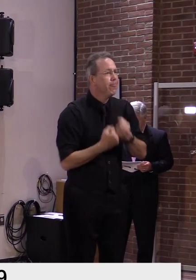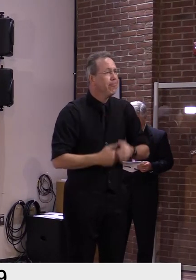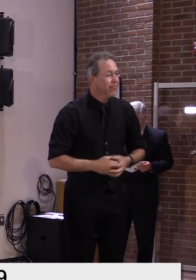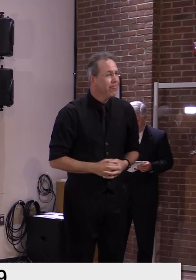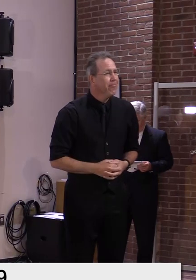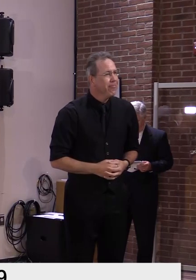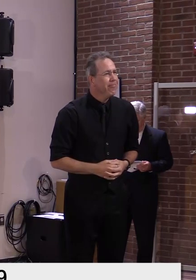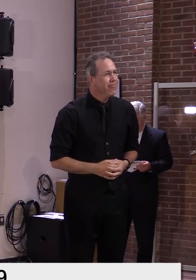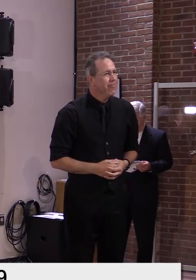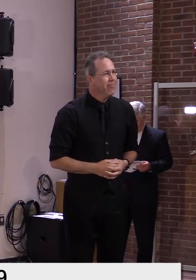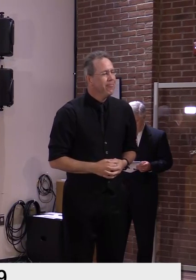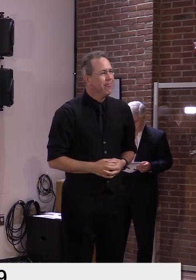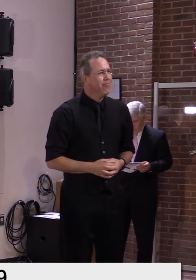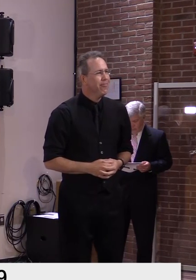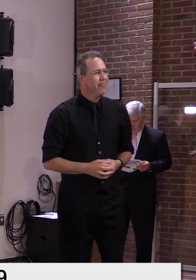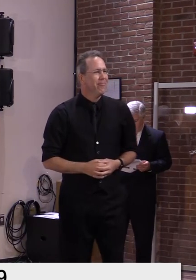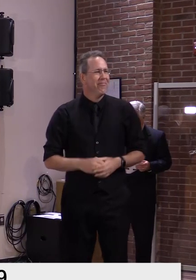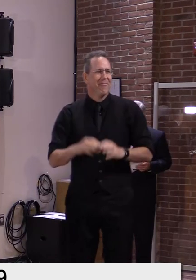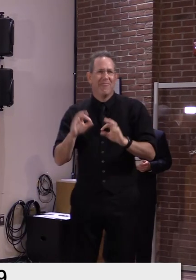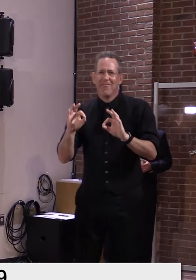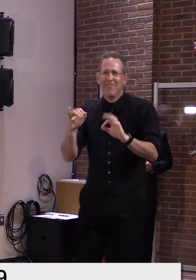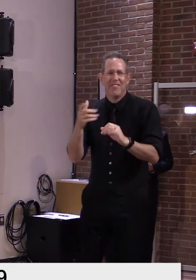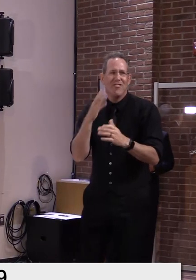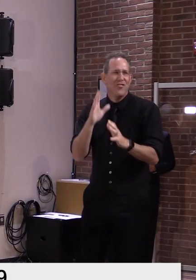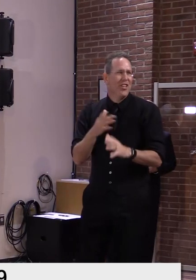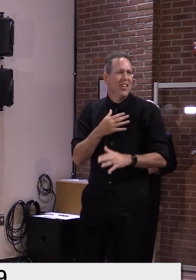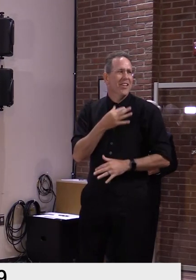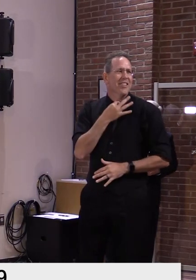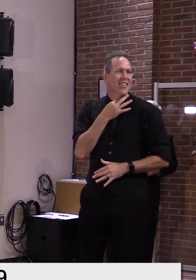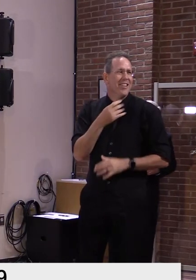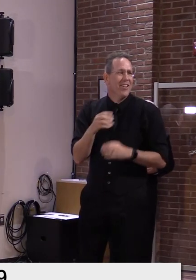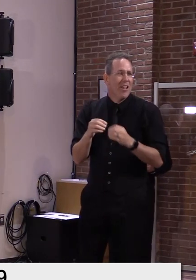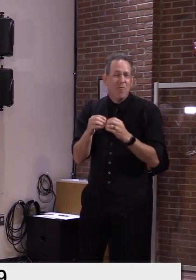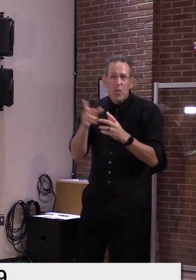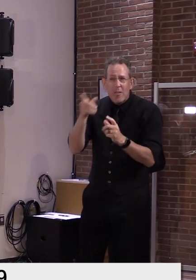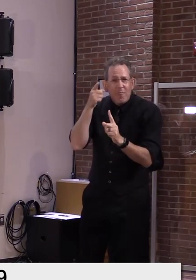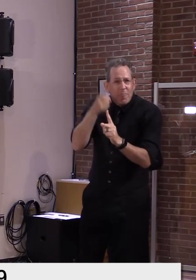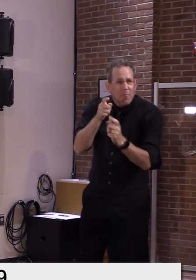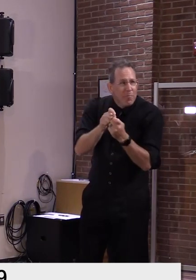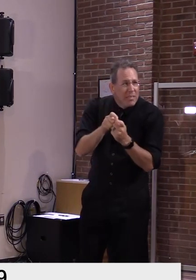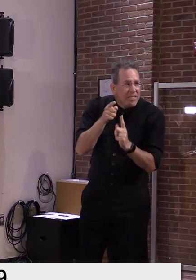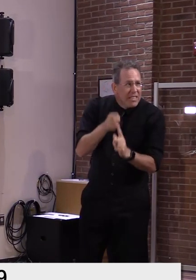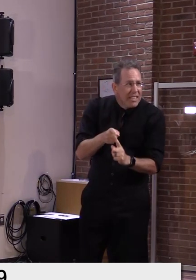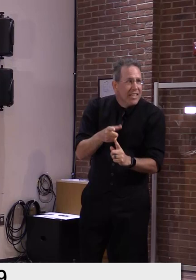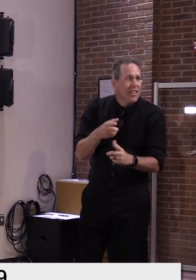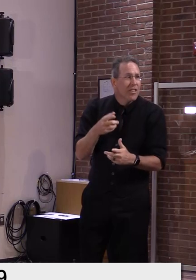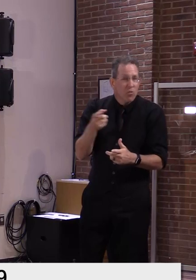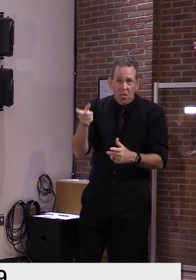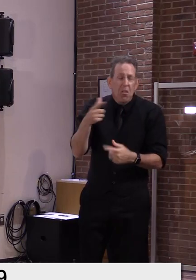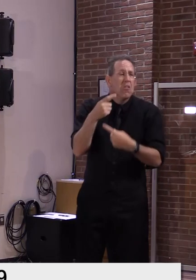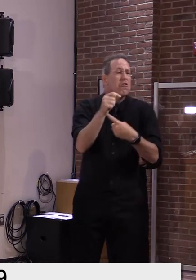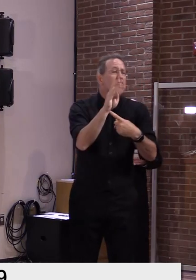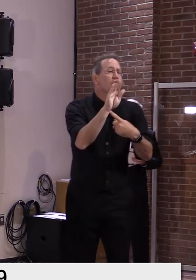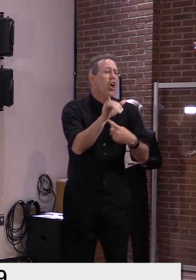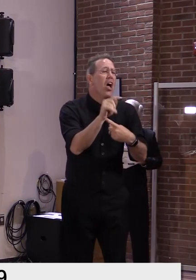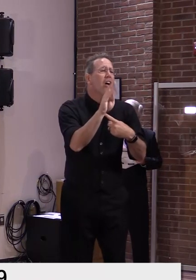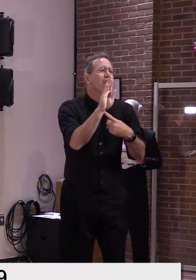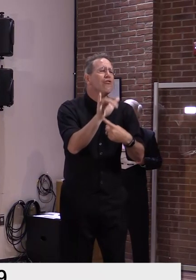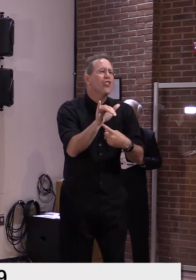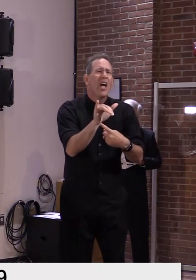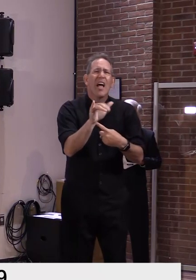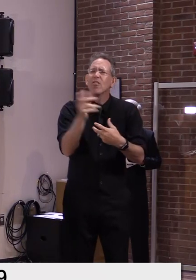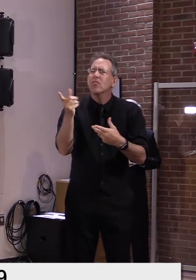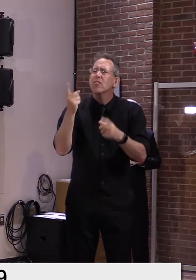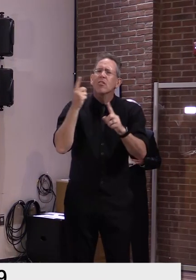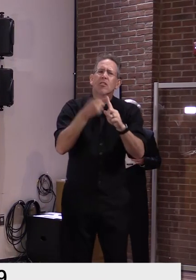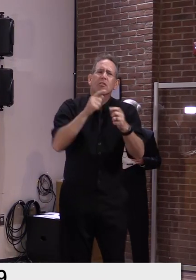Well, could you offer a little more specificity on, like, what, you know, you talked about some giant strides that we could make? Like, what is one that you think